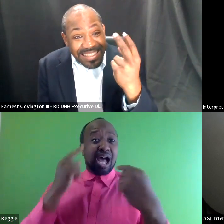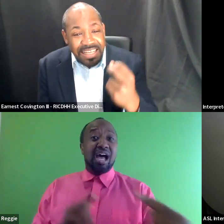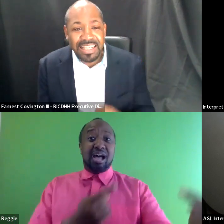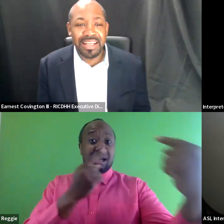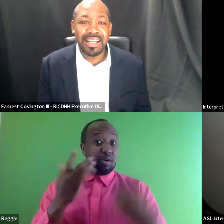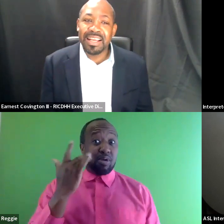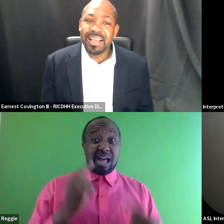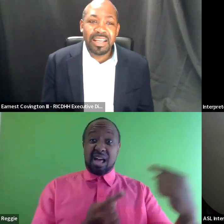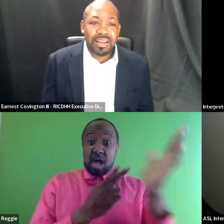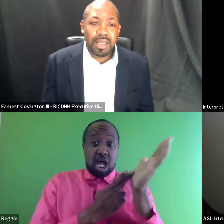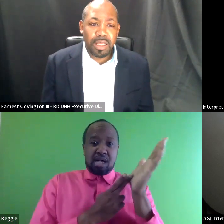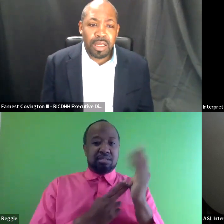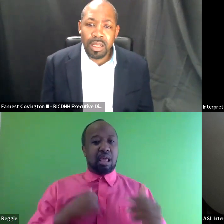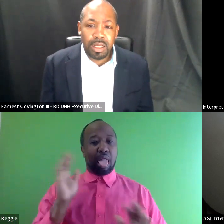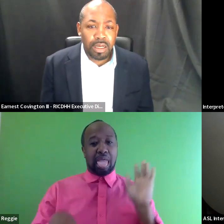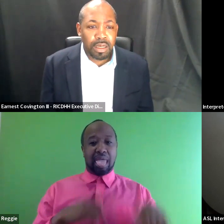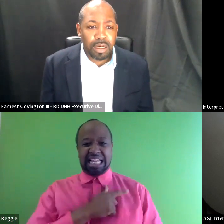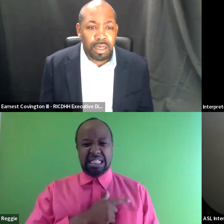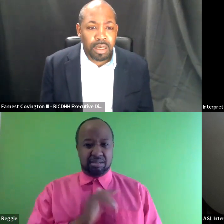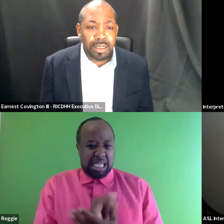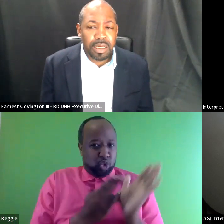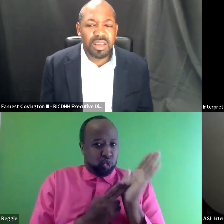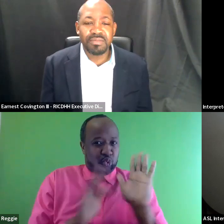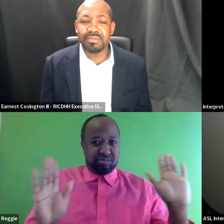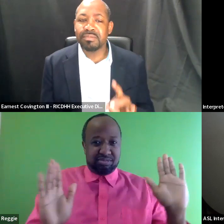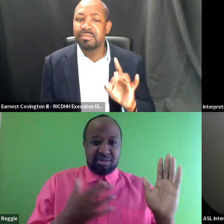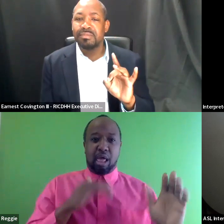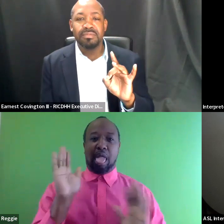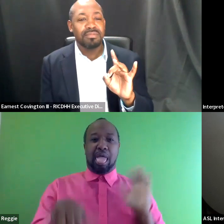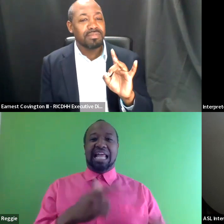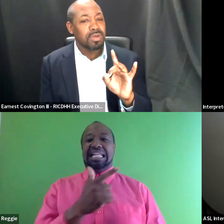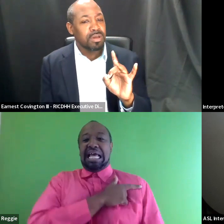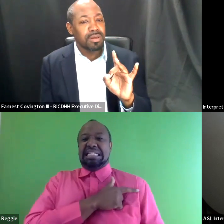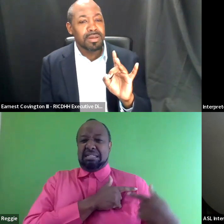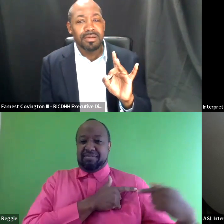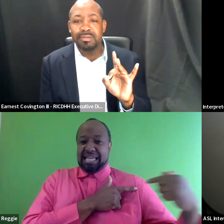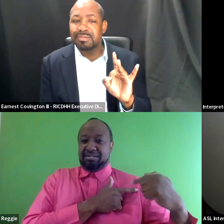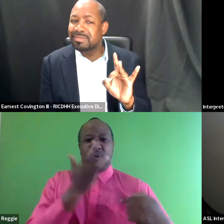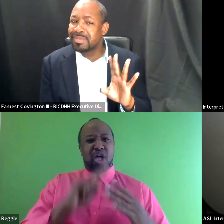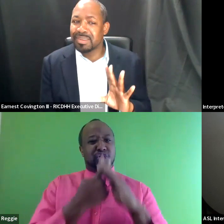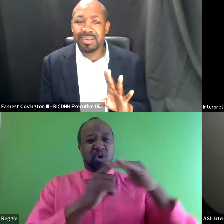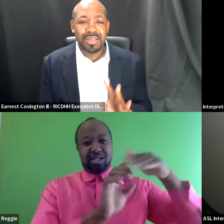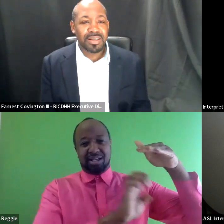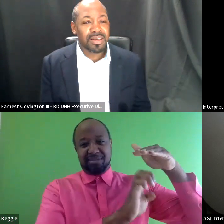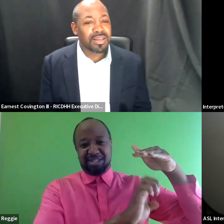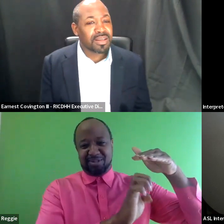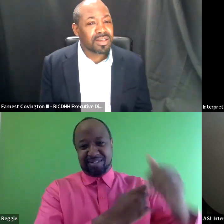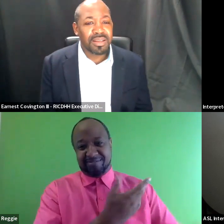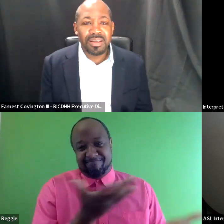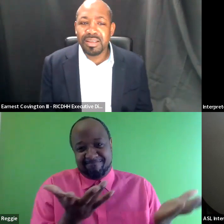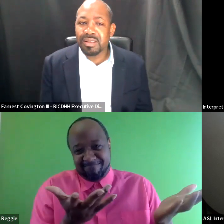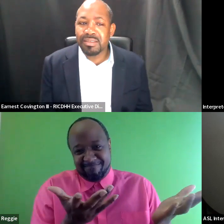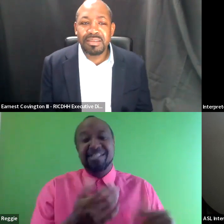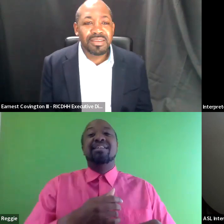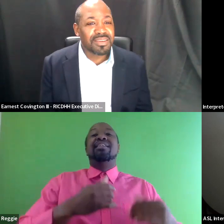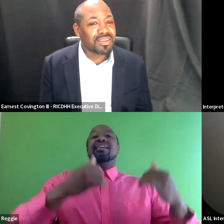years for me to become a credentialed math teacher. And it all has to do, I'm not making excuses. I was